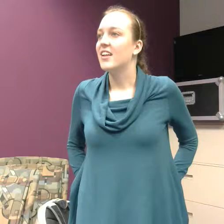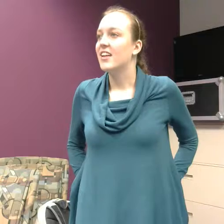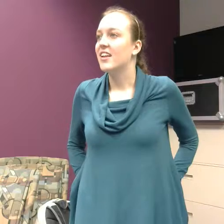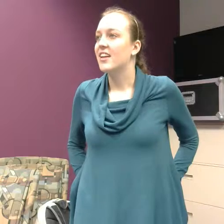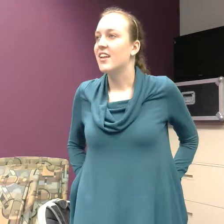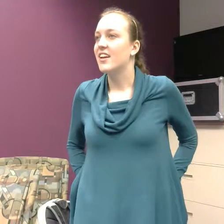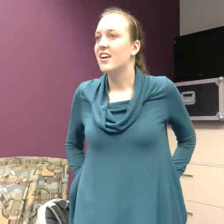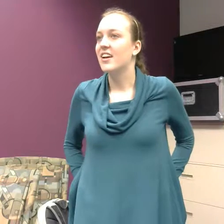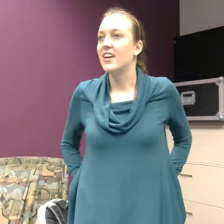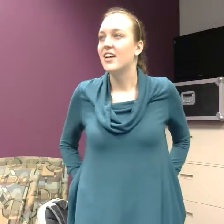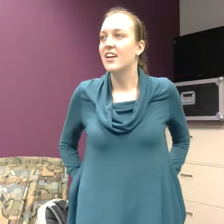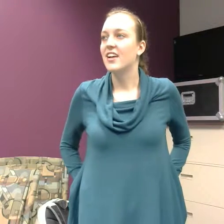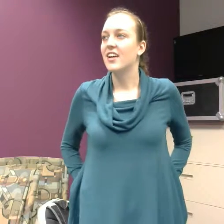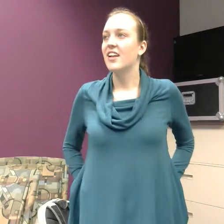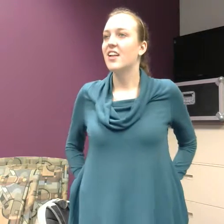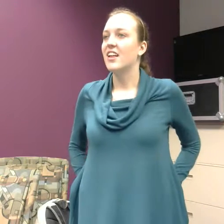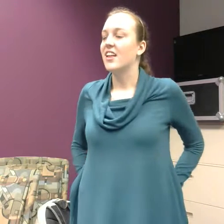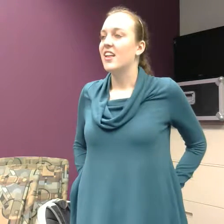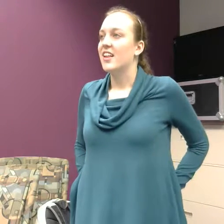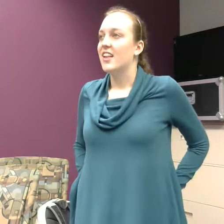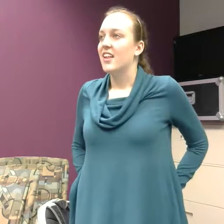Oh, here we go. Oh, just kidding. Alright, ready?